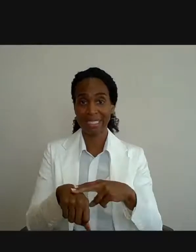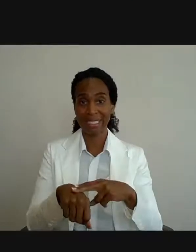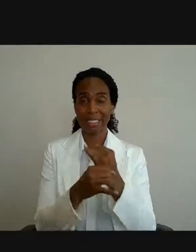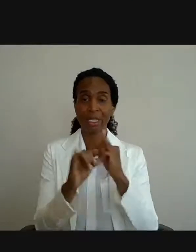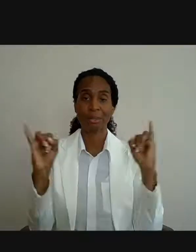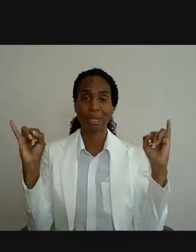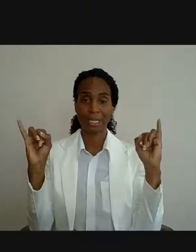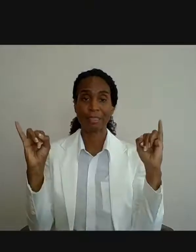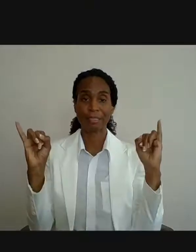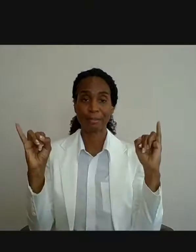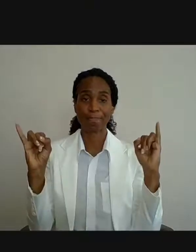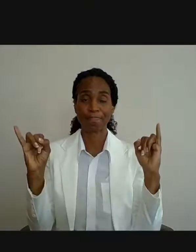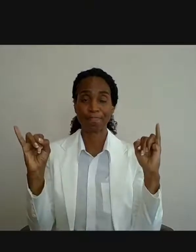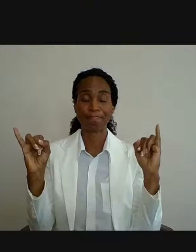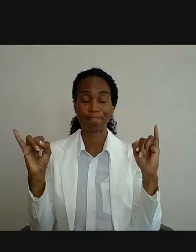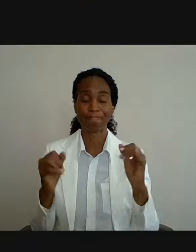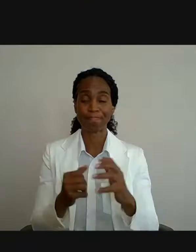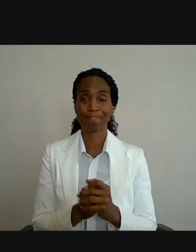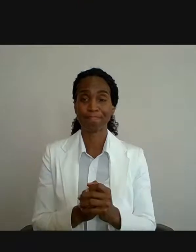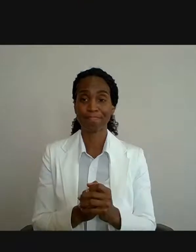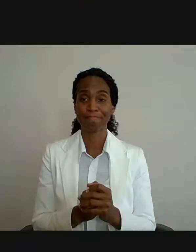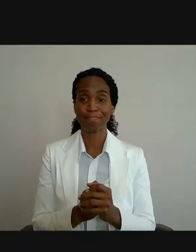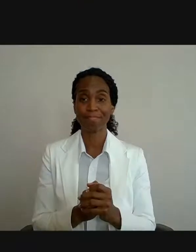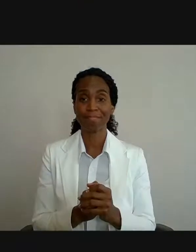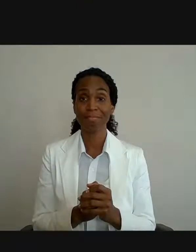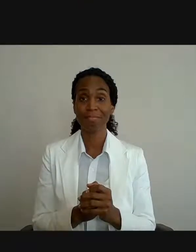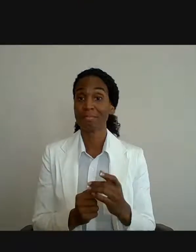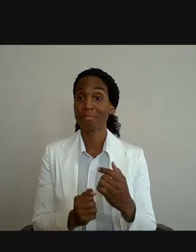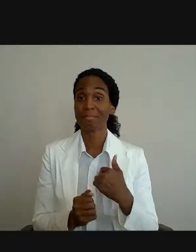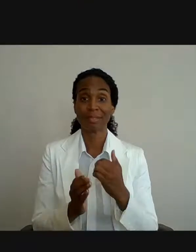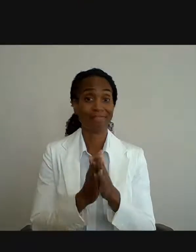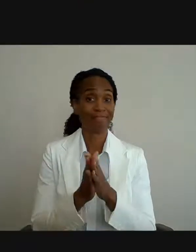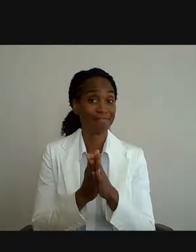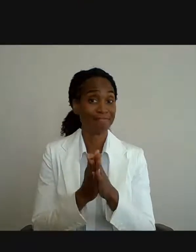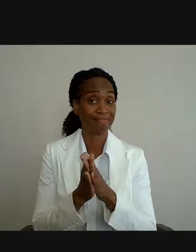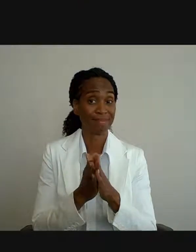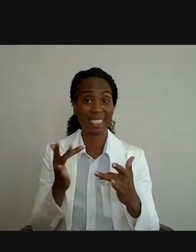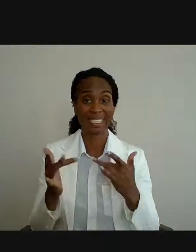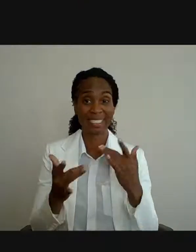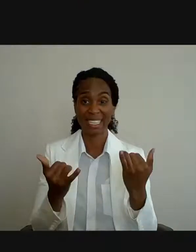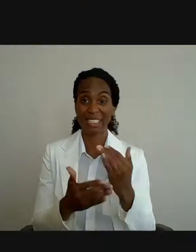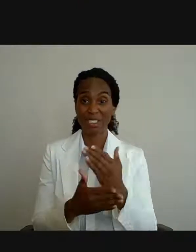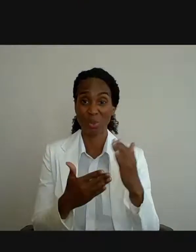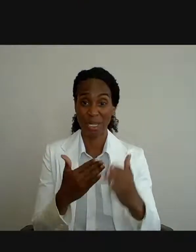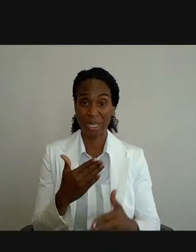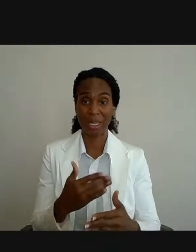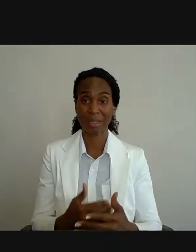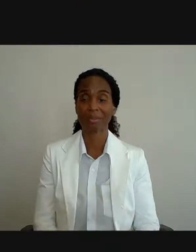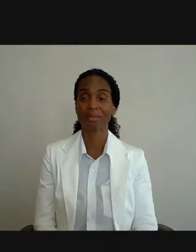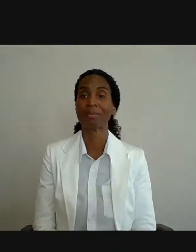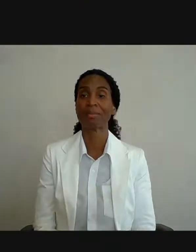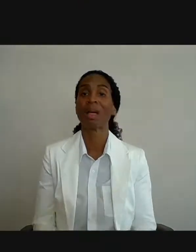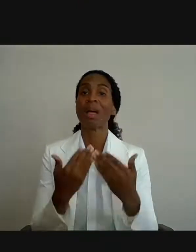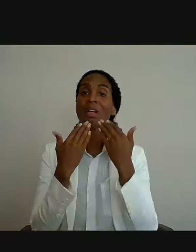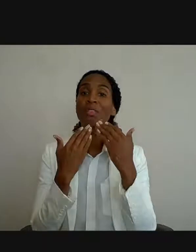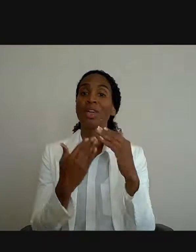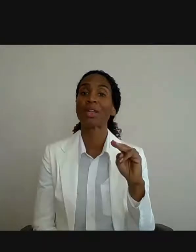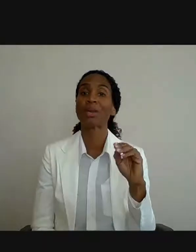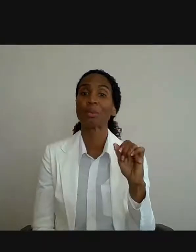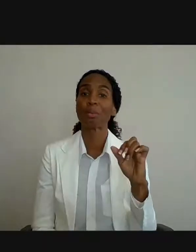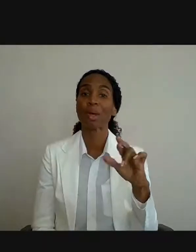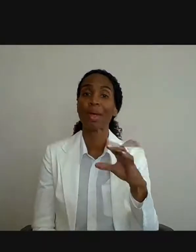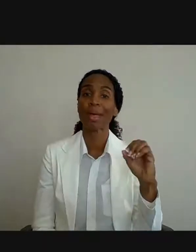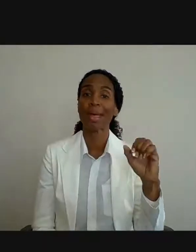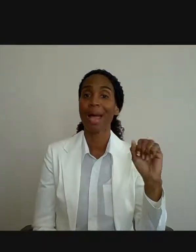independence. So I look forward to this weekend. Thank you, Mayor, and thank you, Abdul. Our